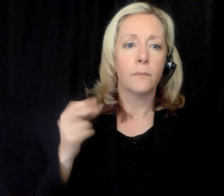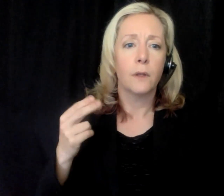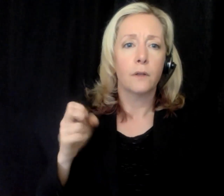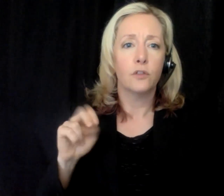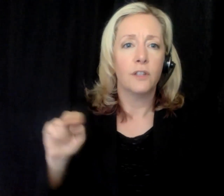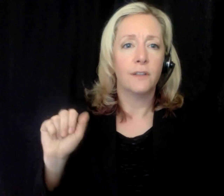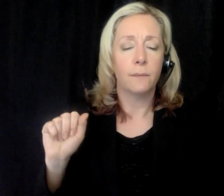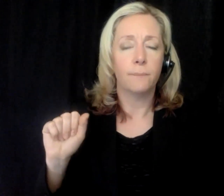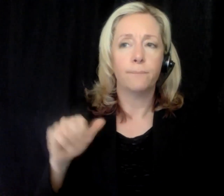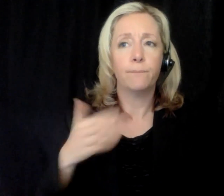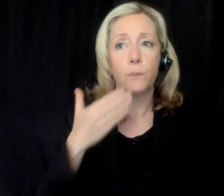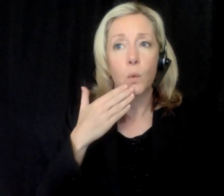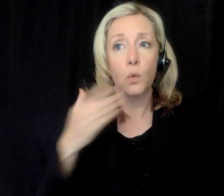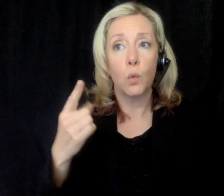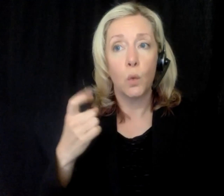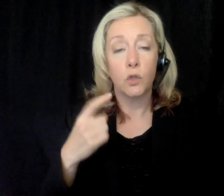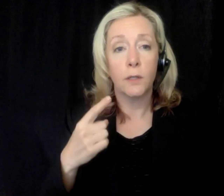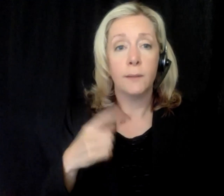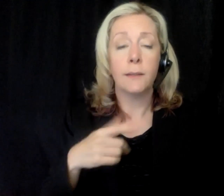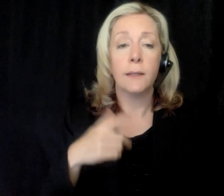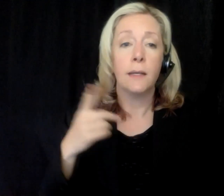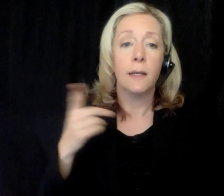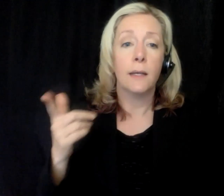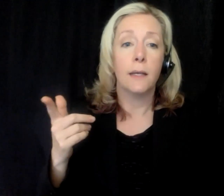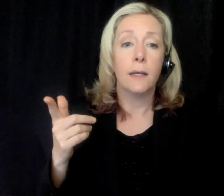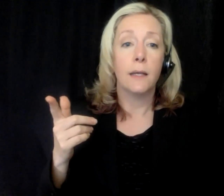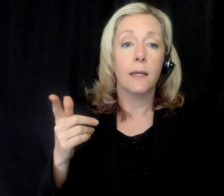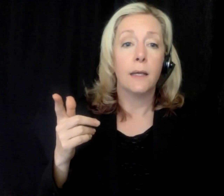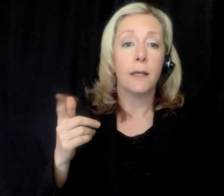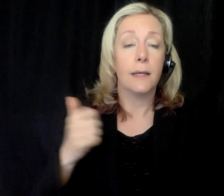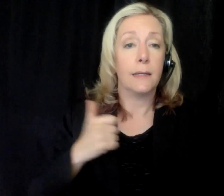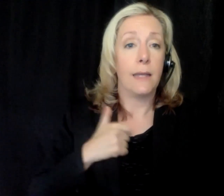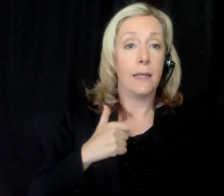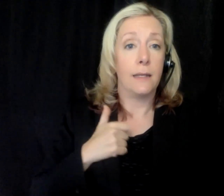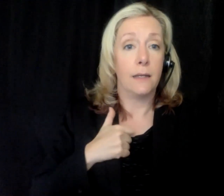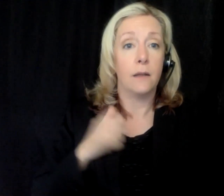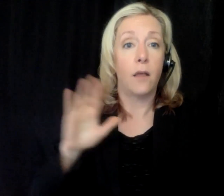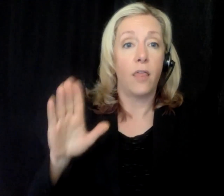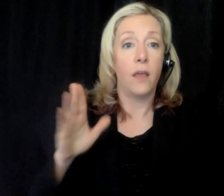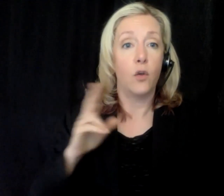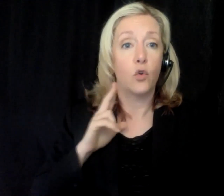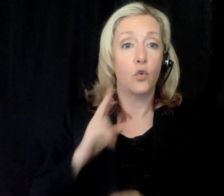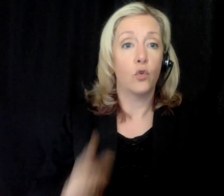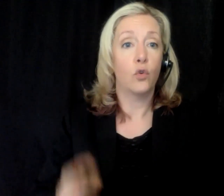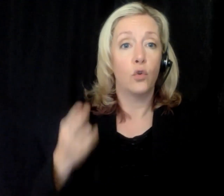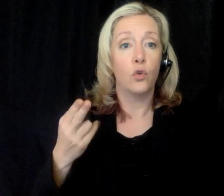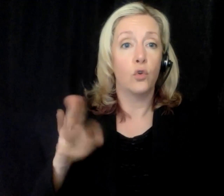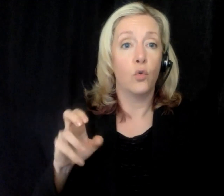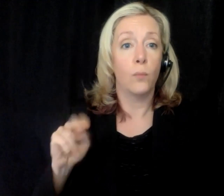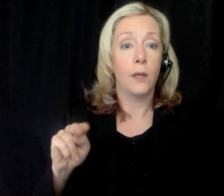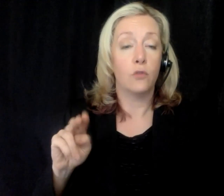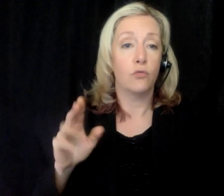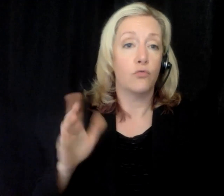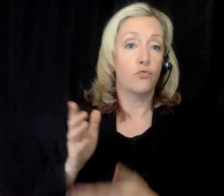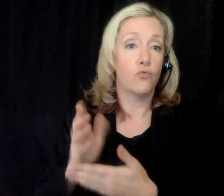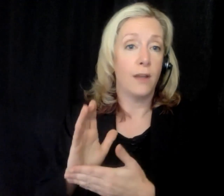Legislatively, they, for the Canadian human rights and the Ontario human rights, they have to accommodate a disability